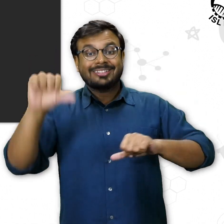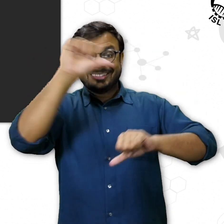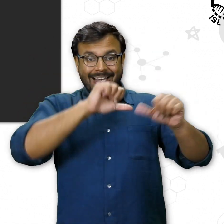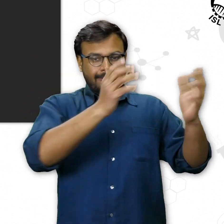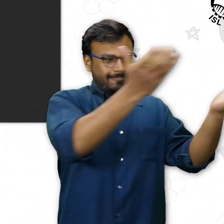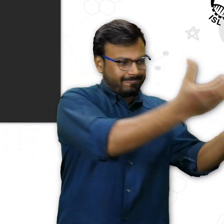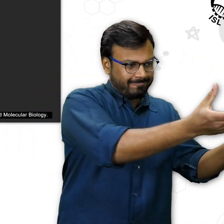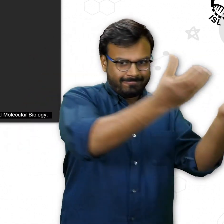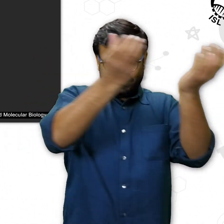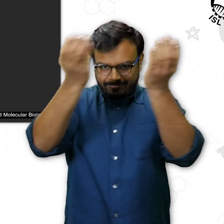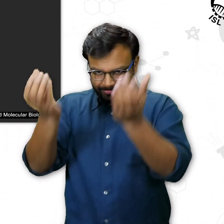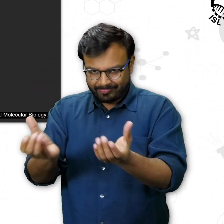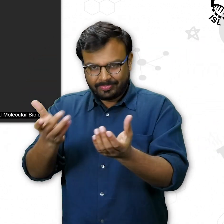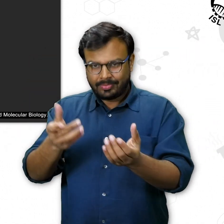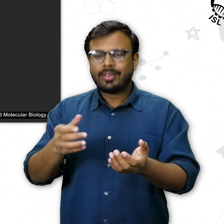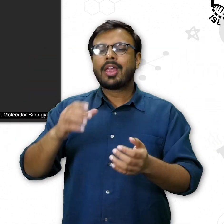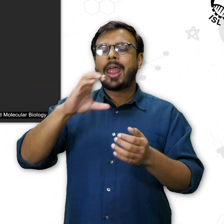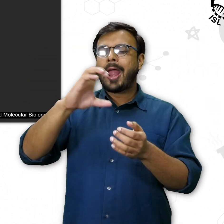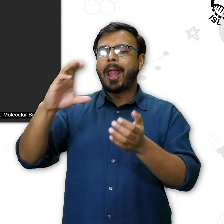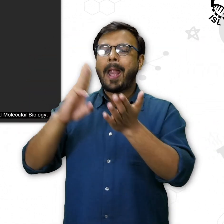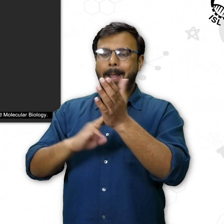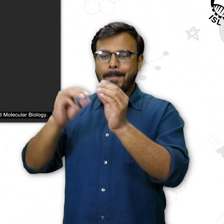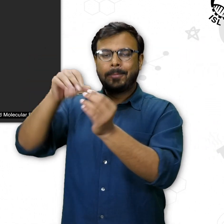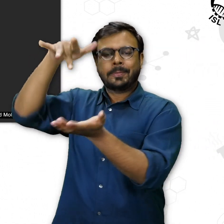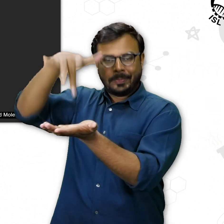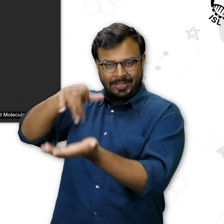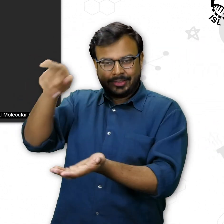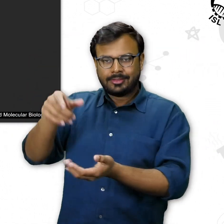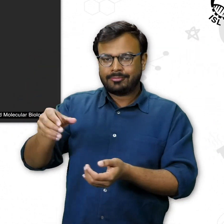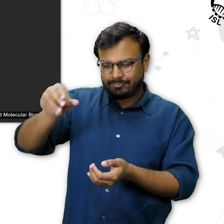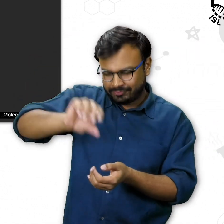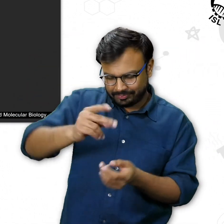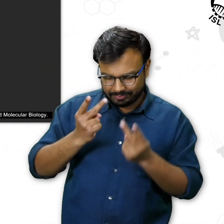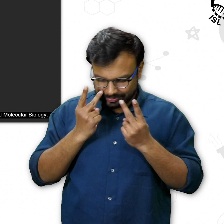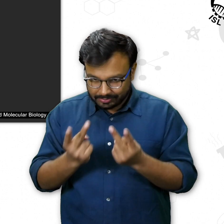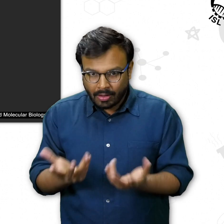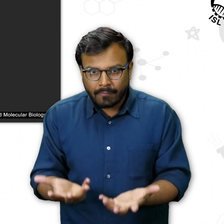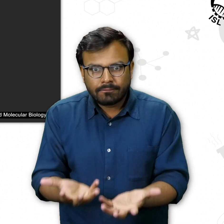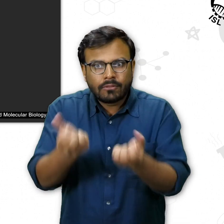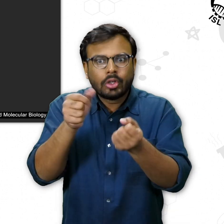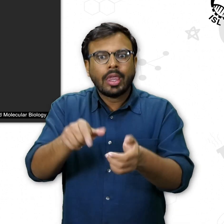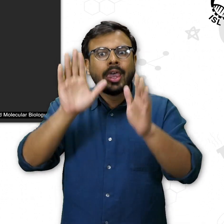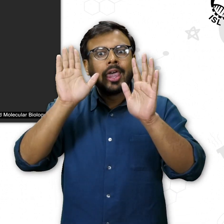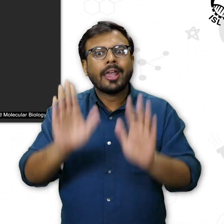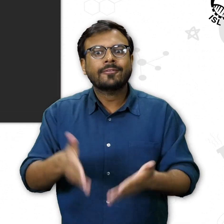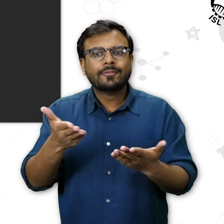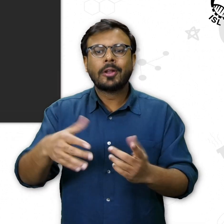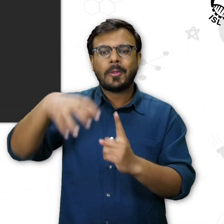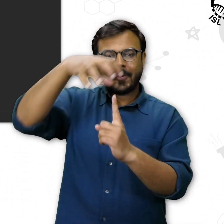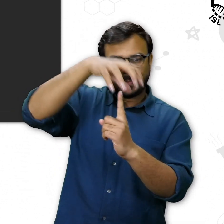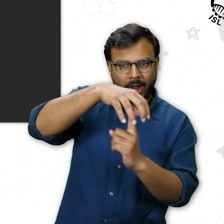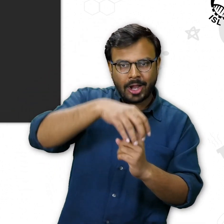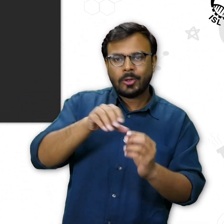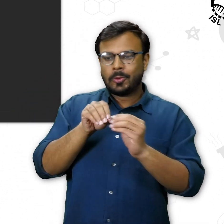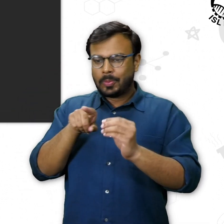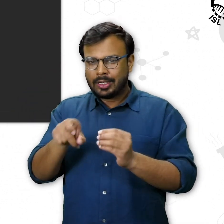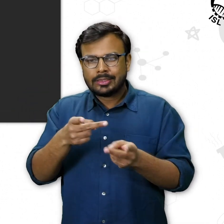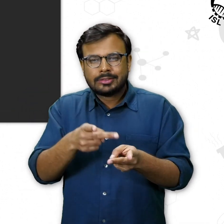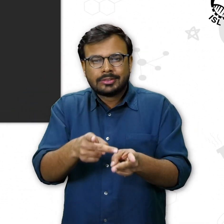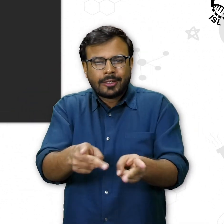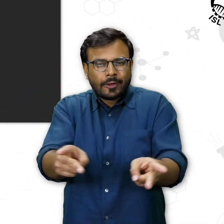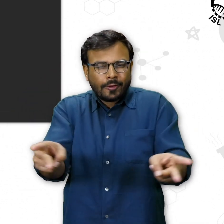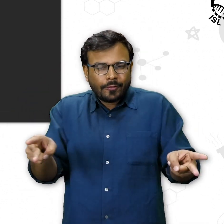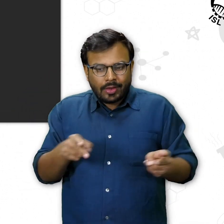tubes. They brought these tubes with air samples to the Center for Cellular and Molecular Biology. They